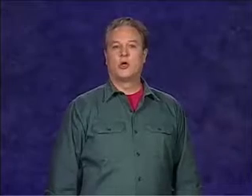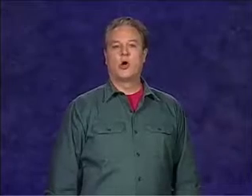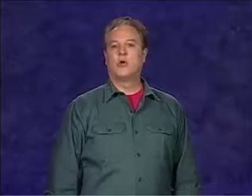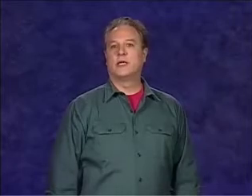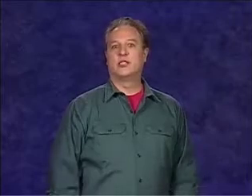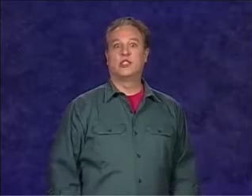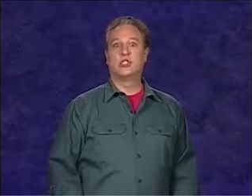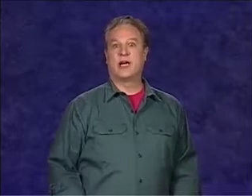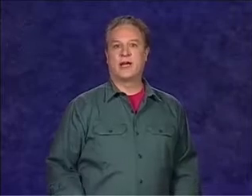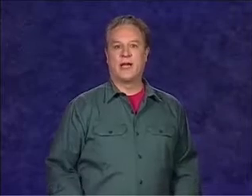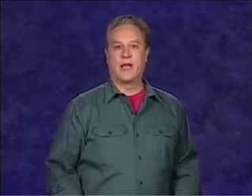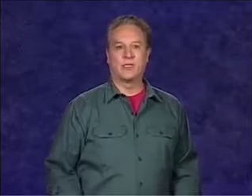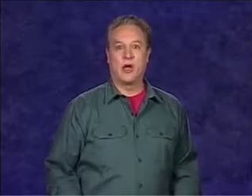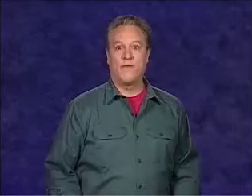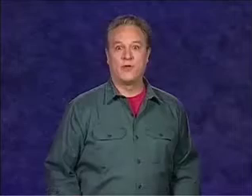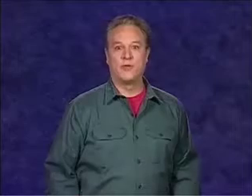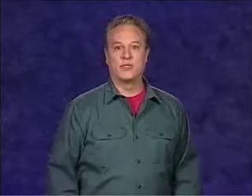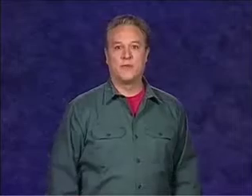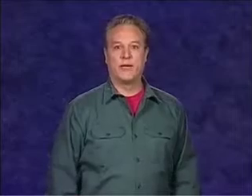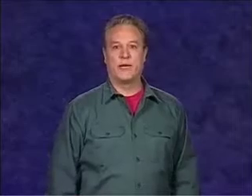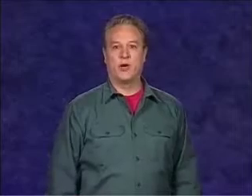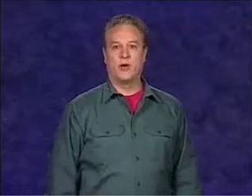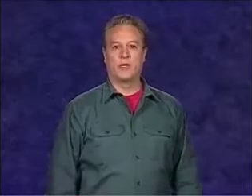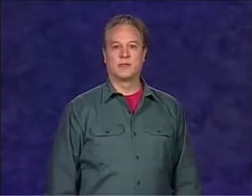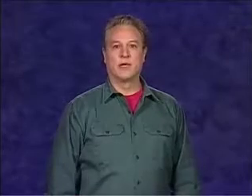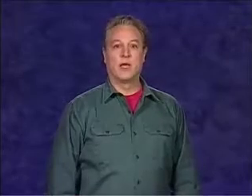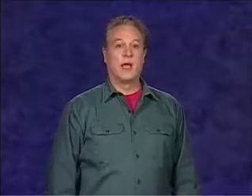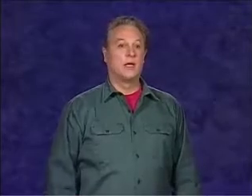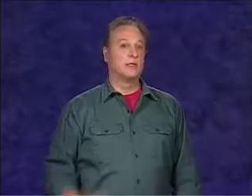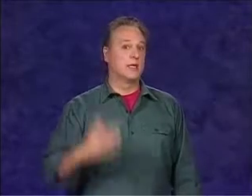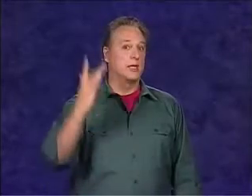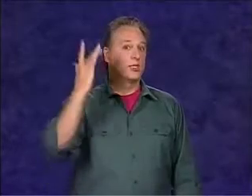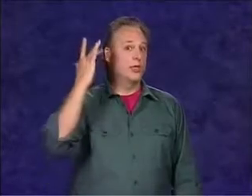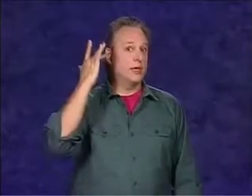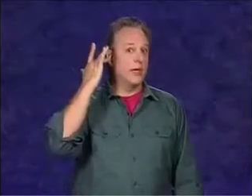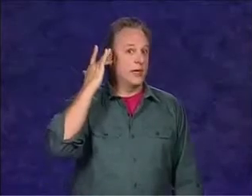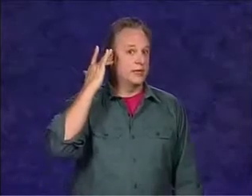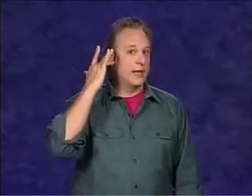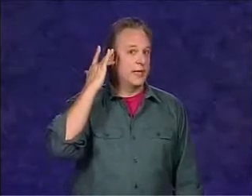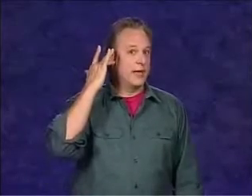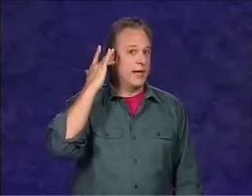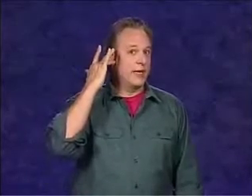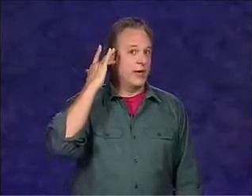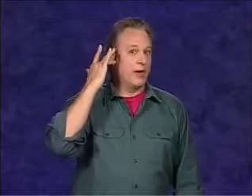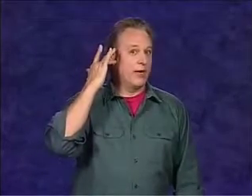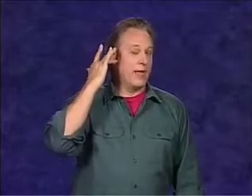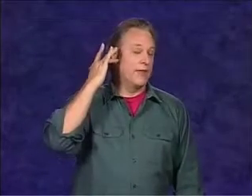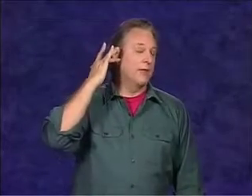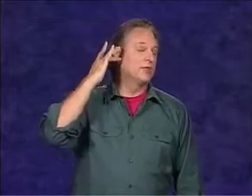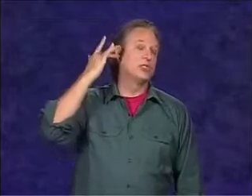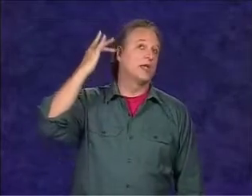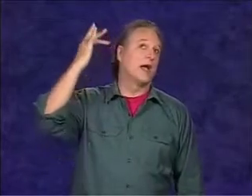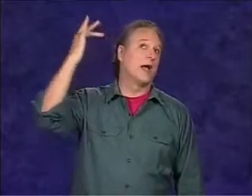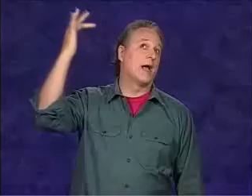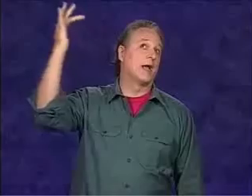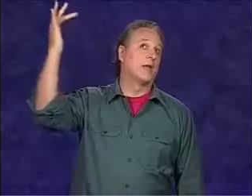Gold is shiny and is often used to make earrings. Touch your ear to indicate earring and then shine.